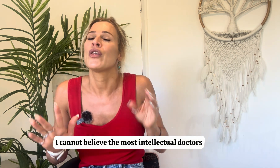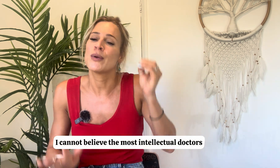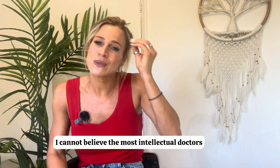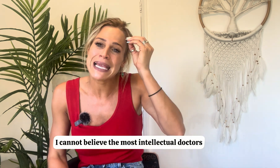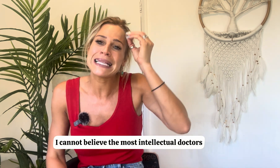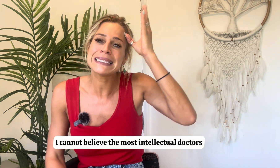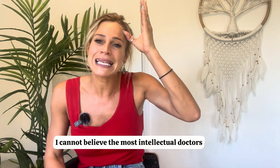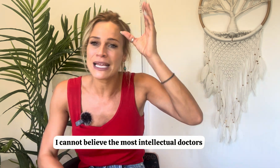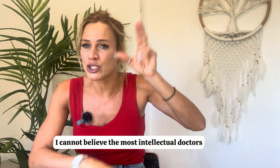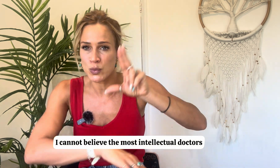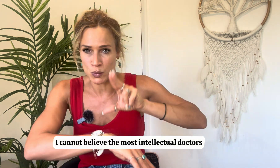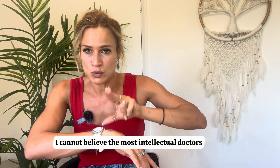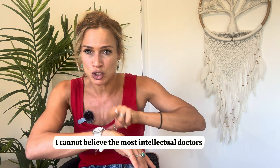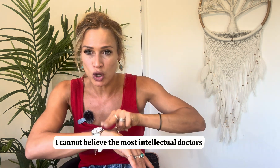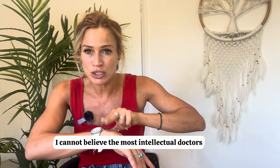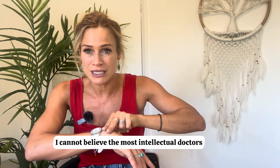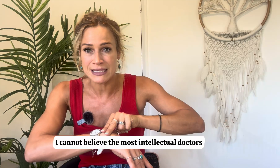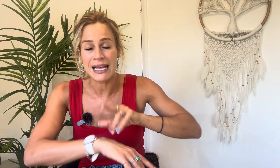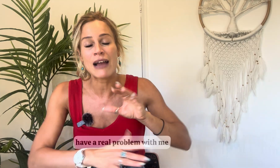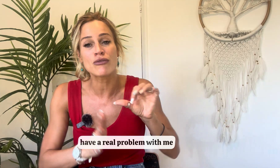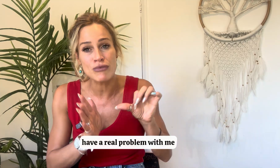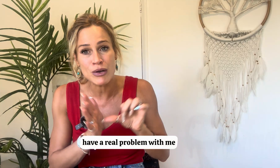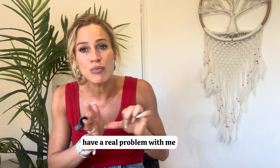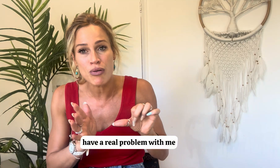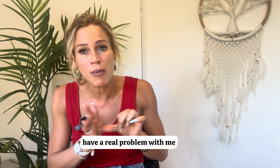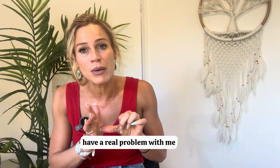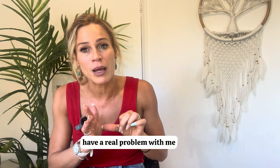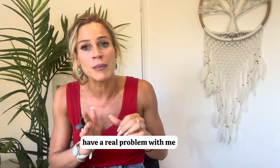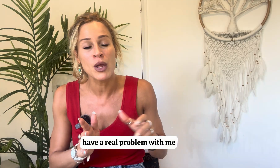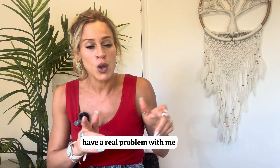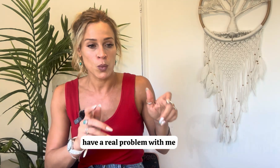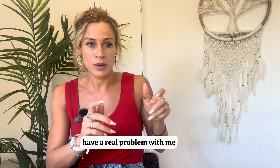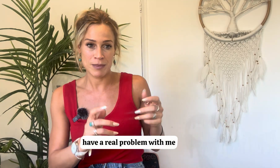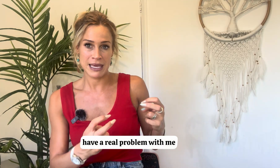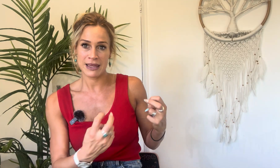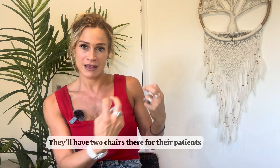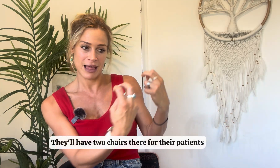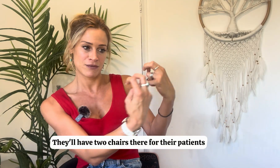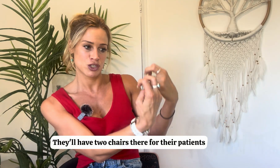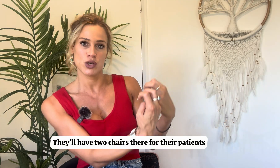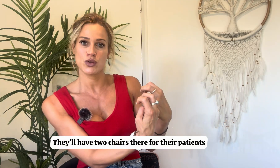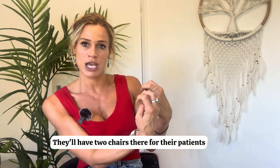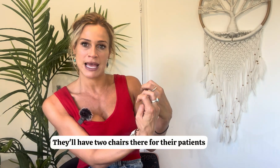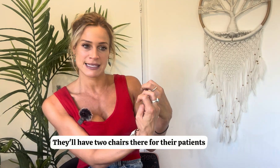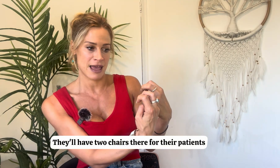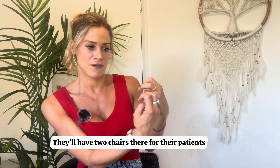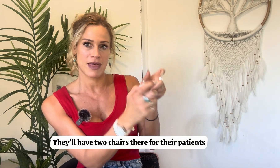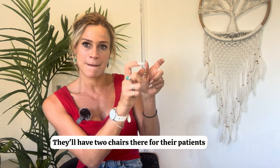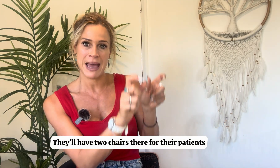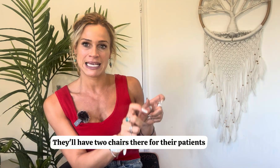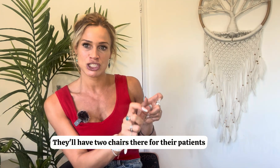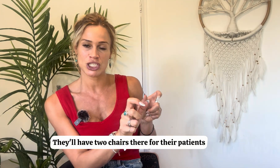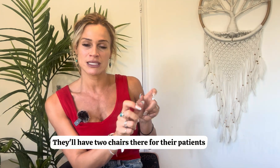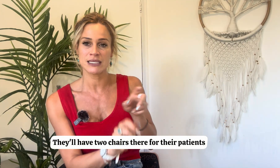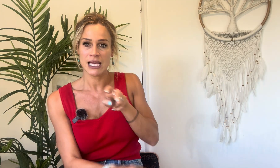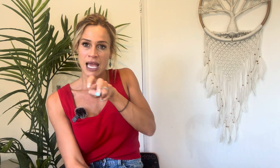most intellectual doctors have a real problem with me. They'll have 2 chairs there for their patients